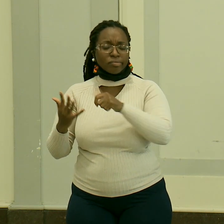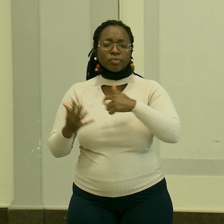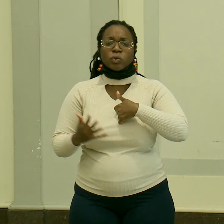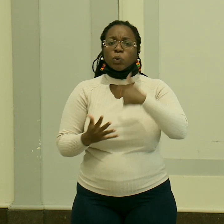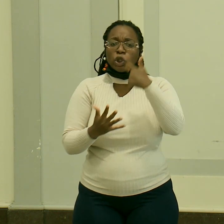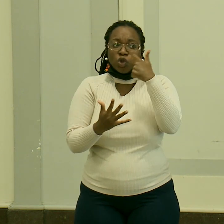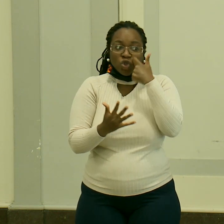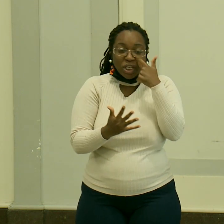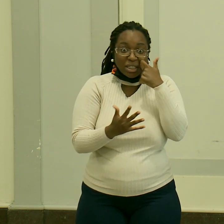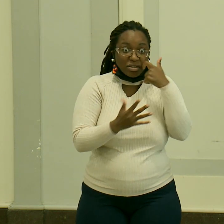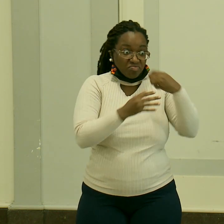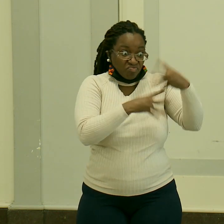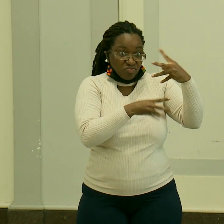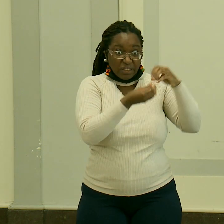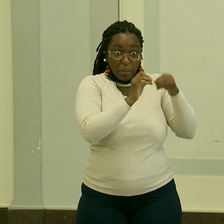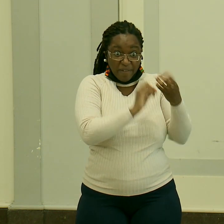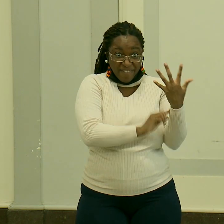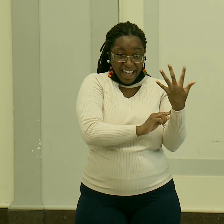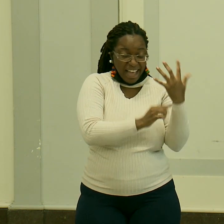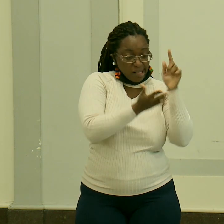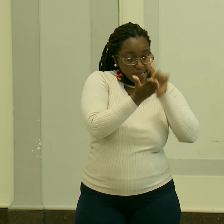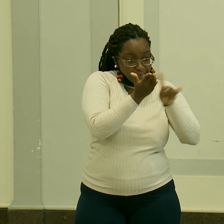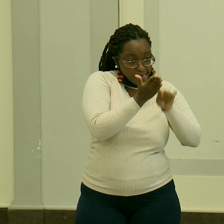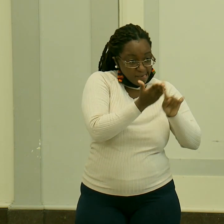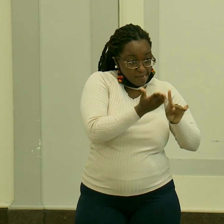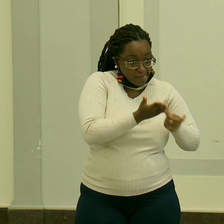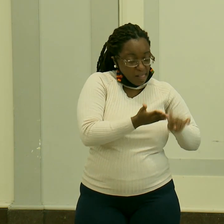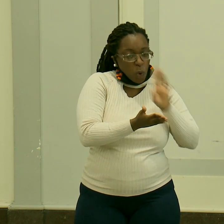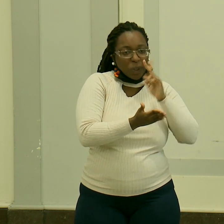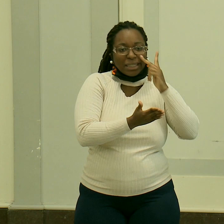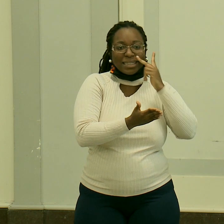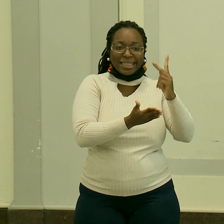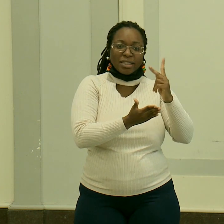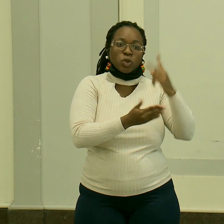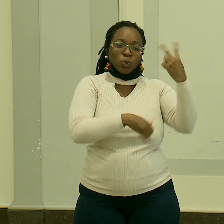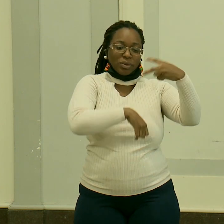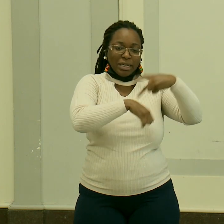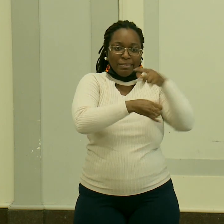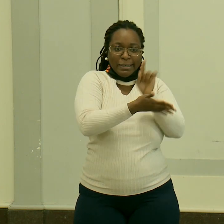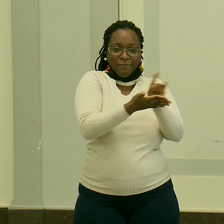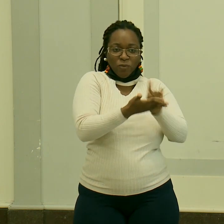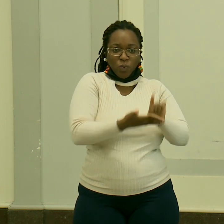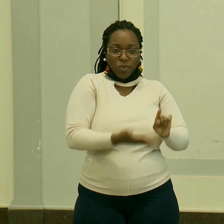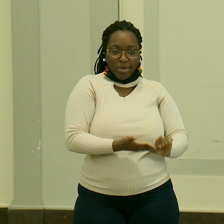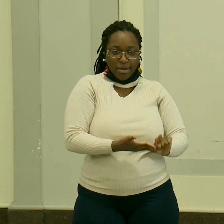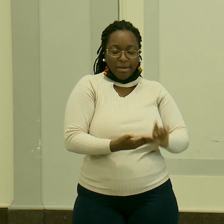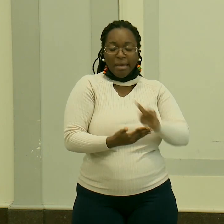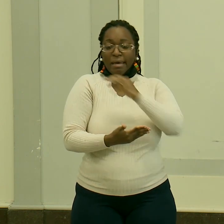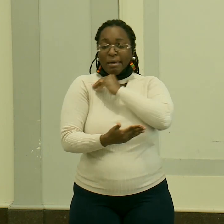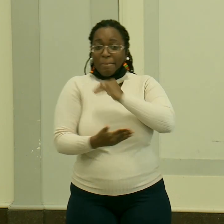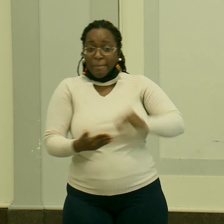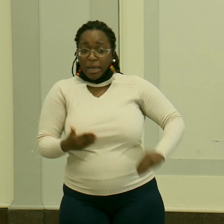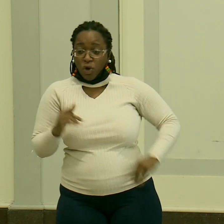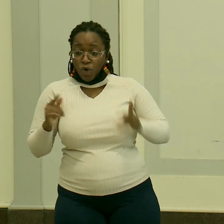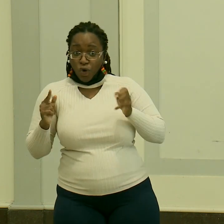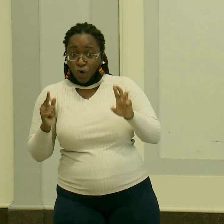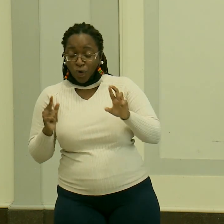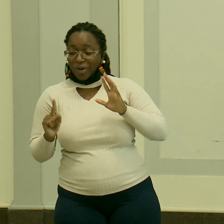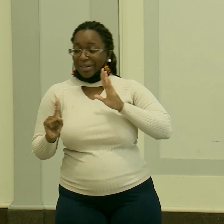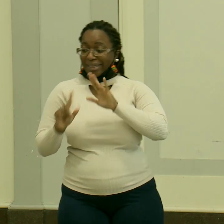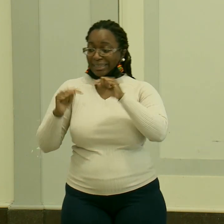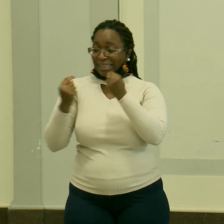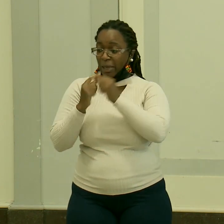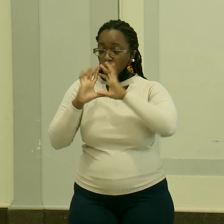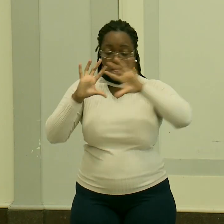on a daily basis and examines it in more detail twice weekly with the mayor and his leadership team to inform guidance about moving